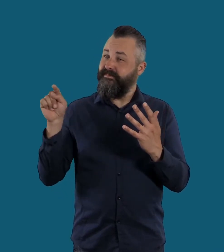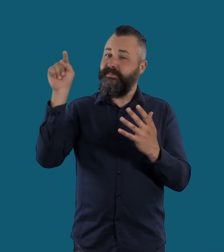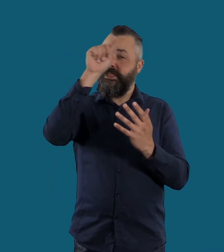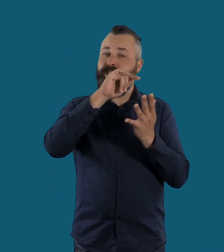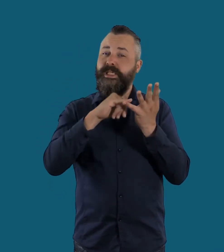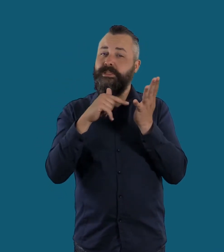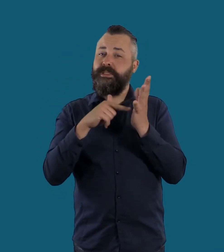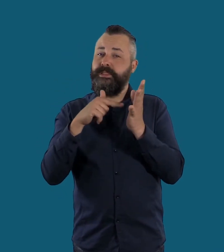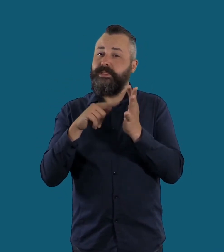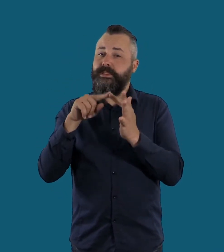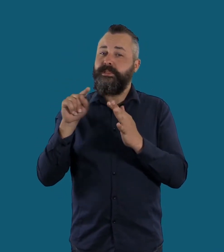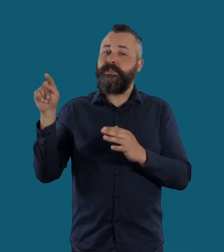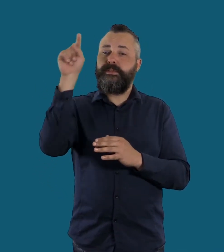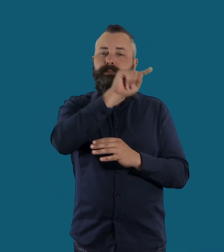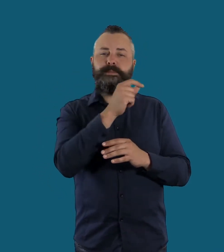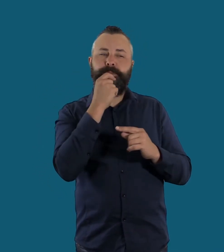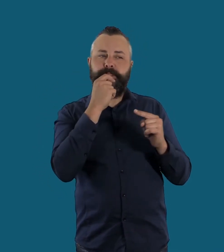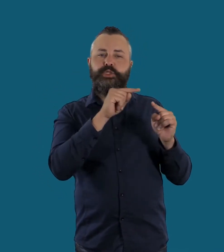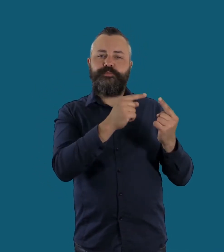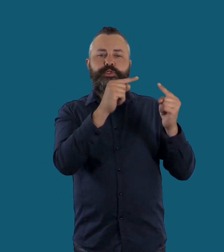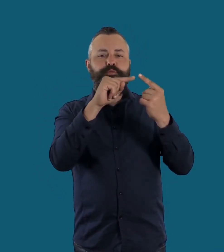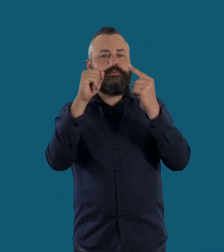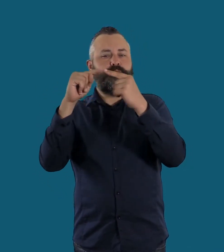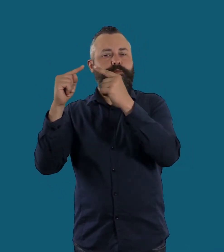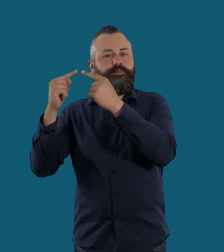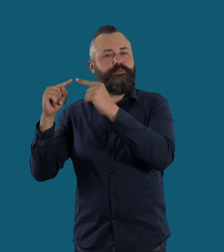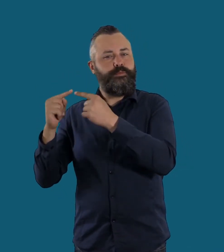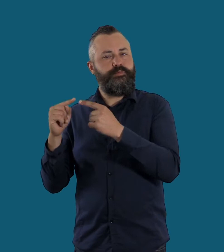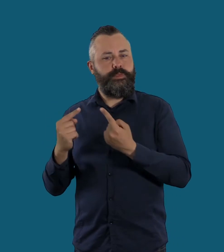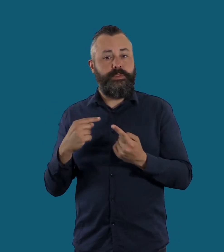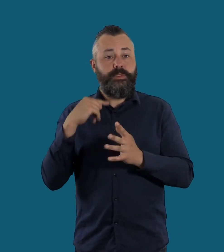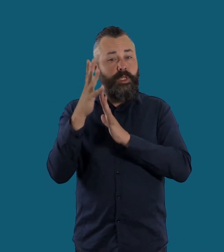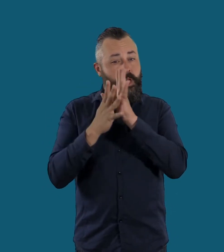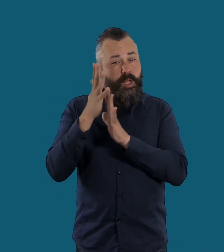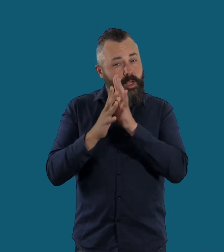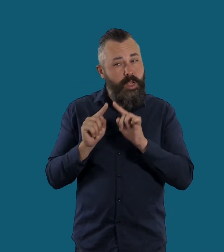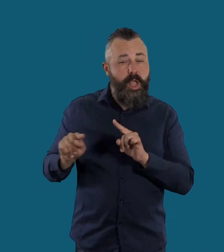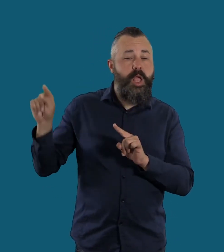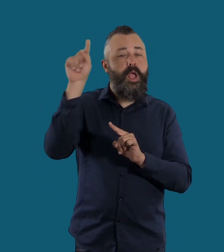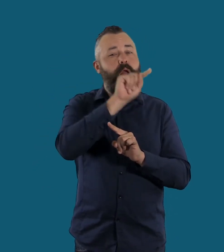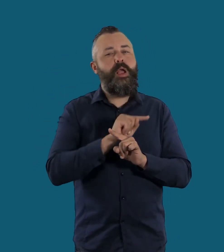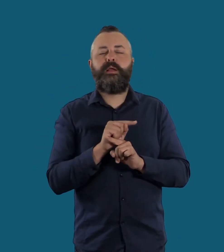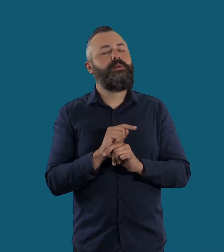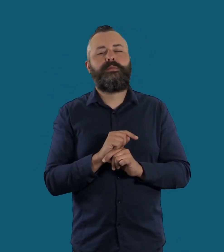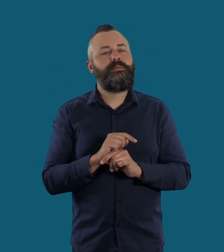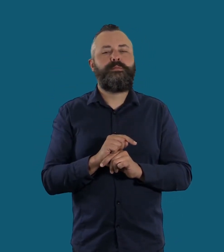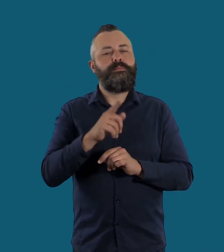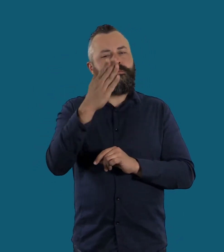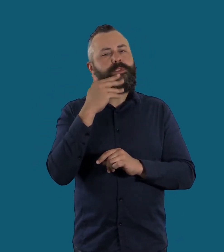As fire danger ratings are different in each state and territory, please check the websites that apply to you, i.e.